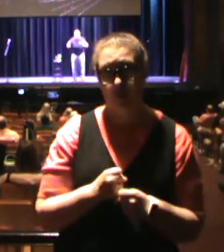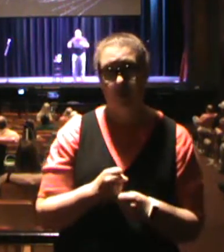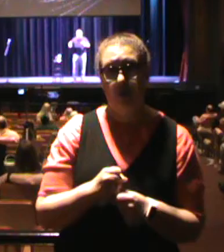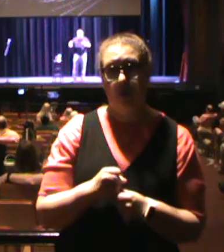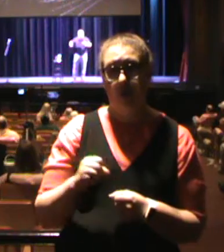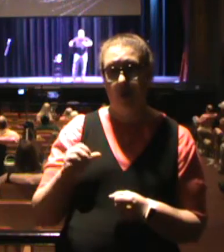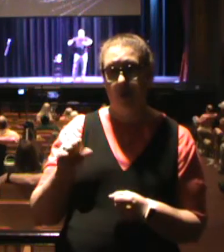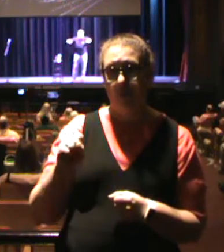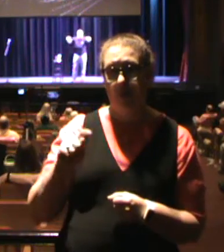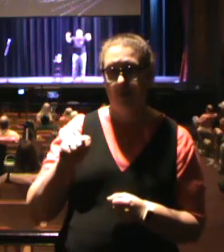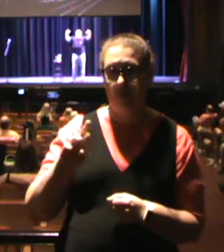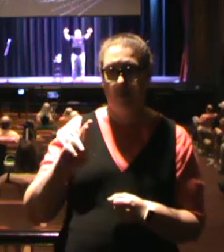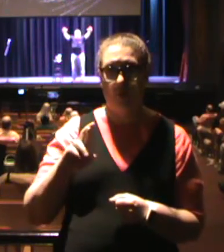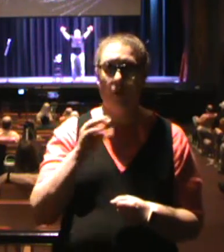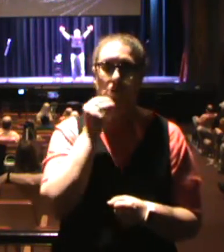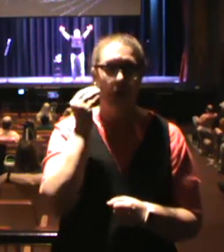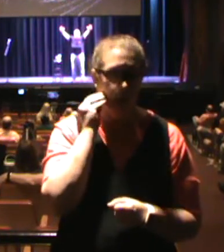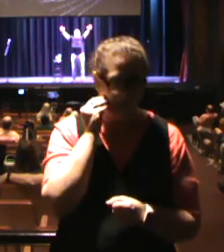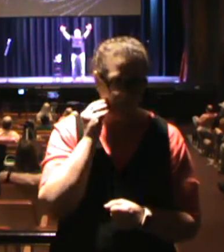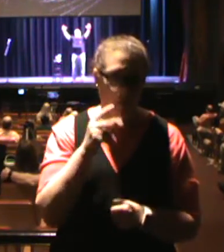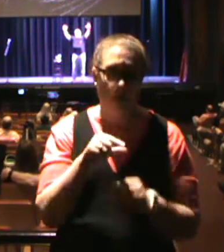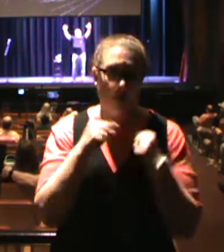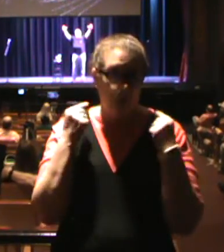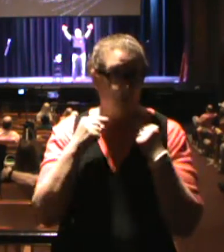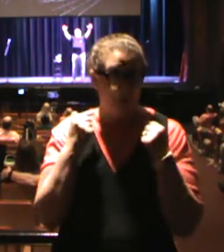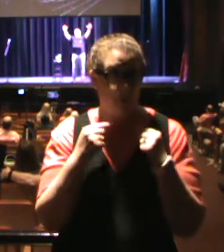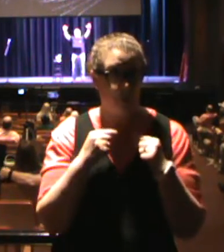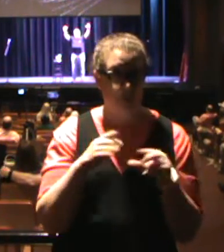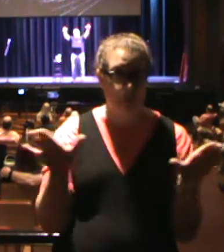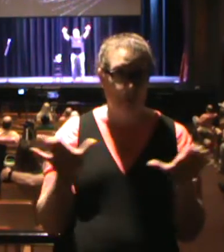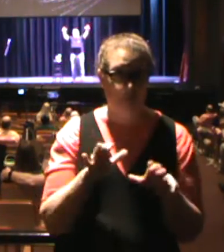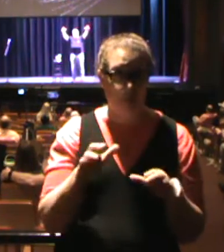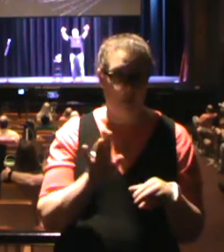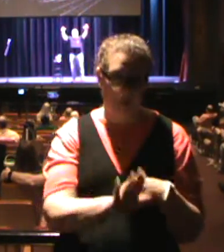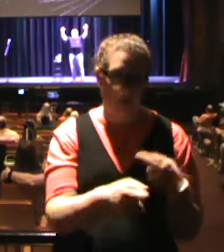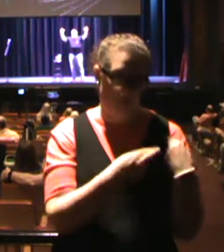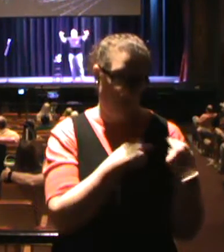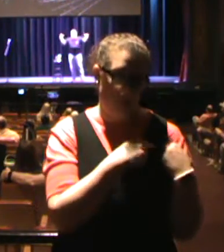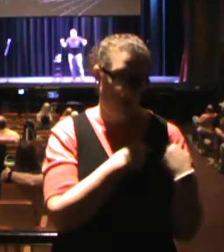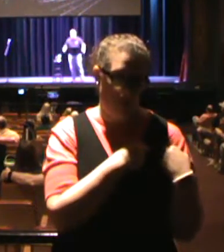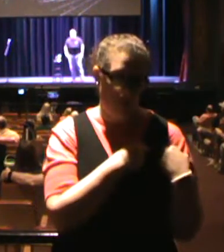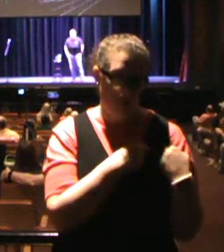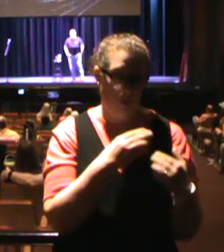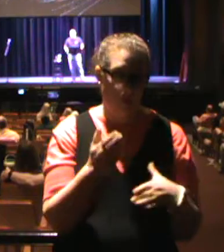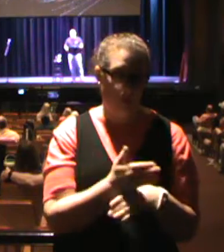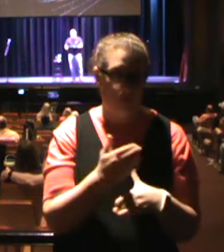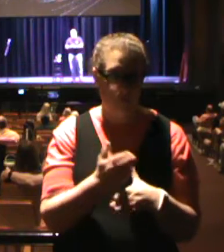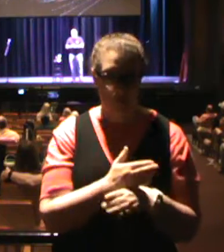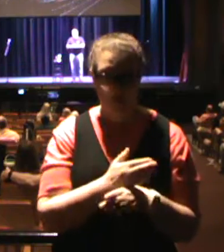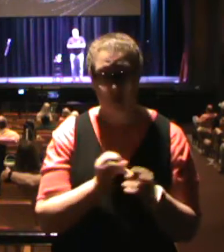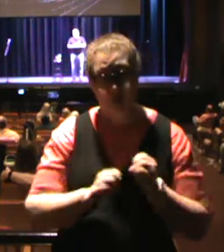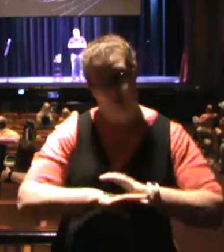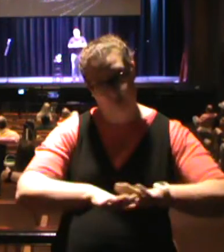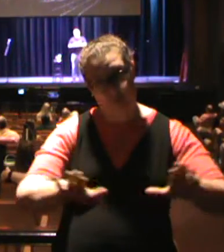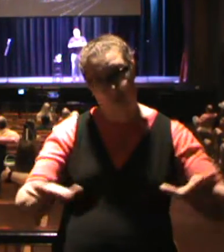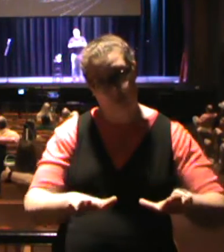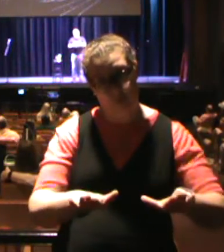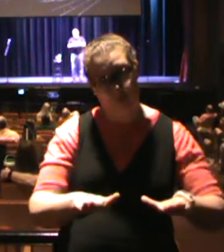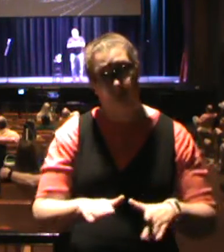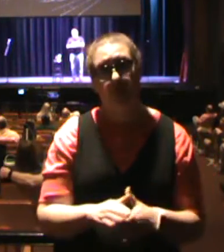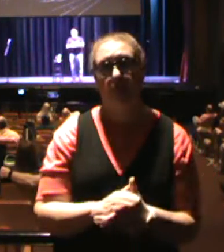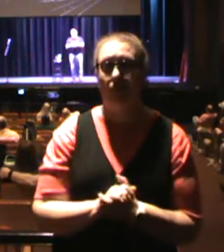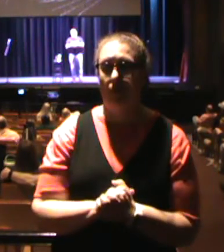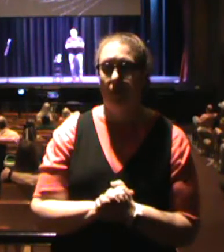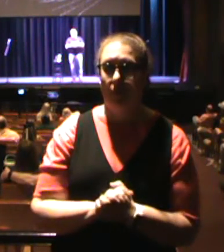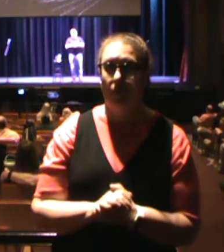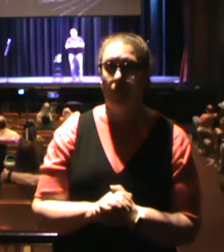and a bunch of other names, right? So Nehemiah did this. They were responsible for the distribution to their colleagues. In the church, I hold